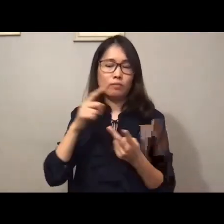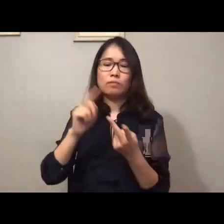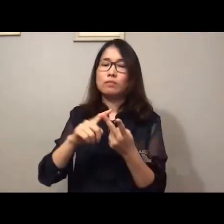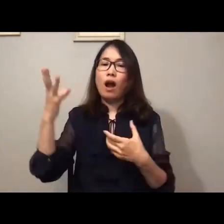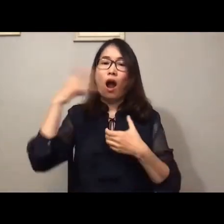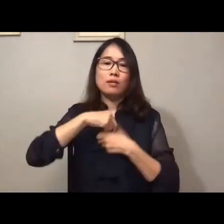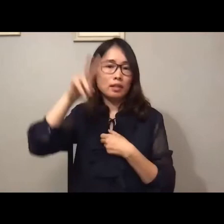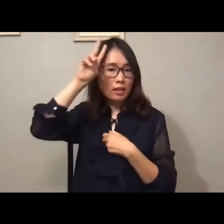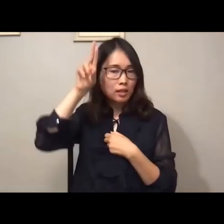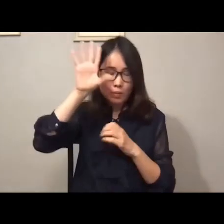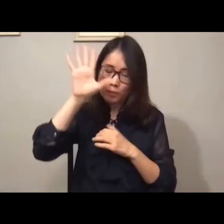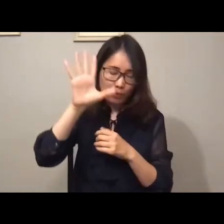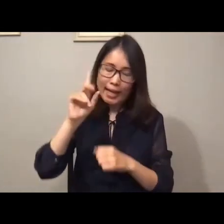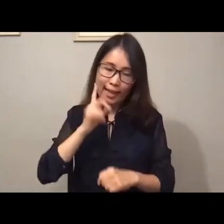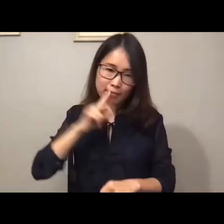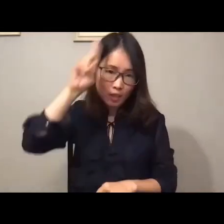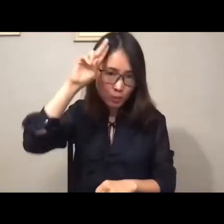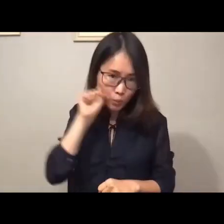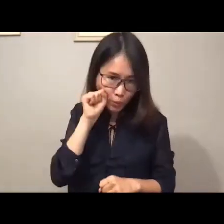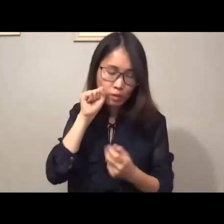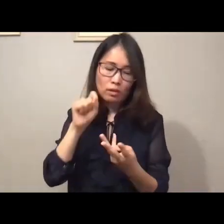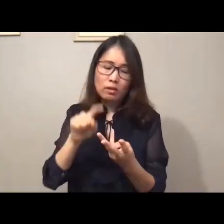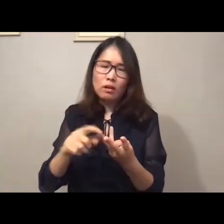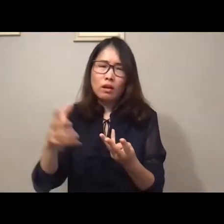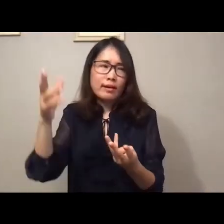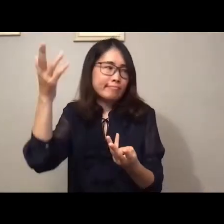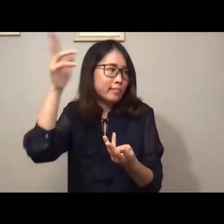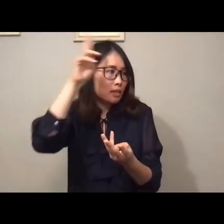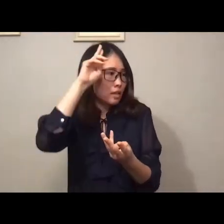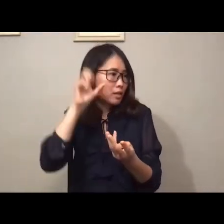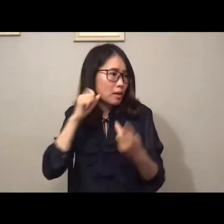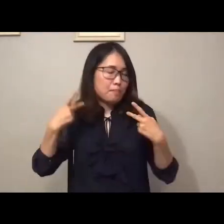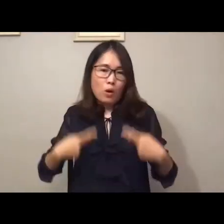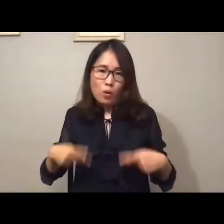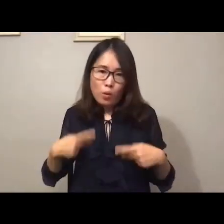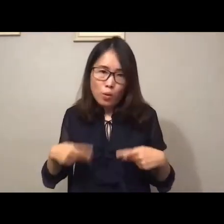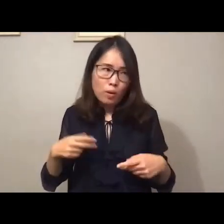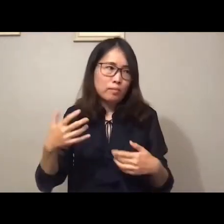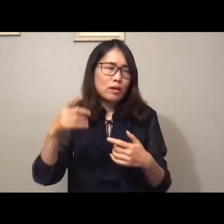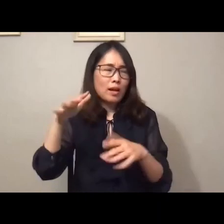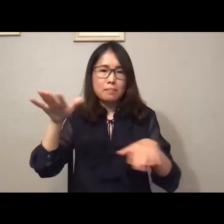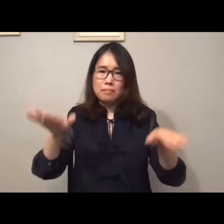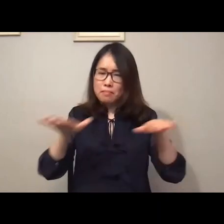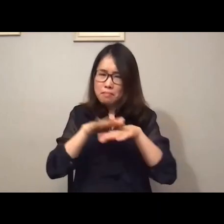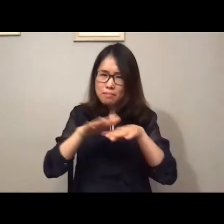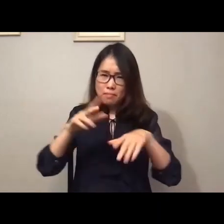me. Kids who were autistic or deaf with Usher syndrome.